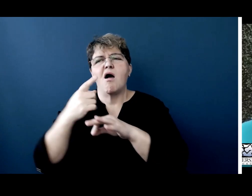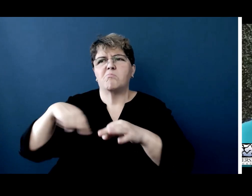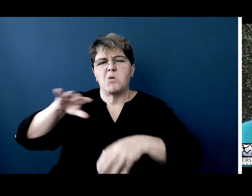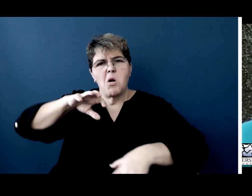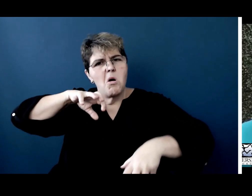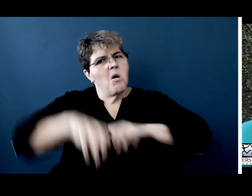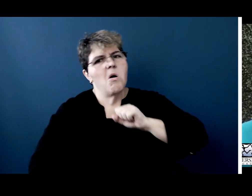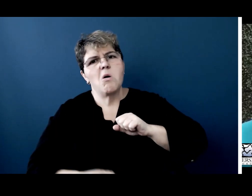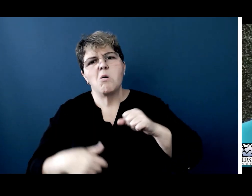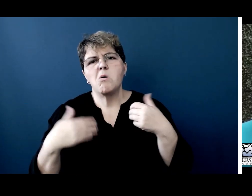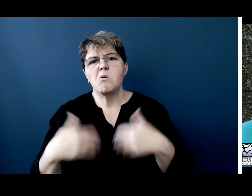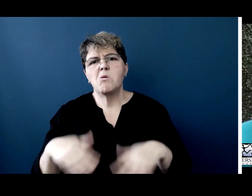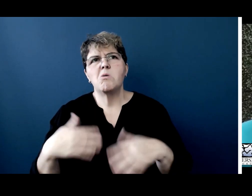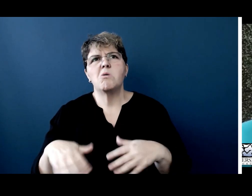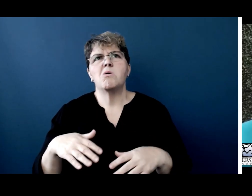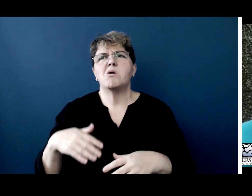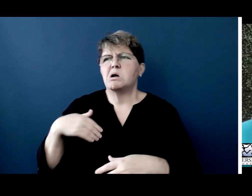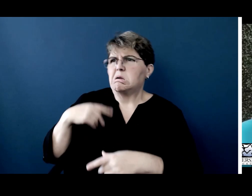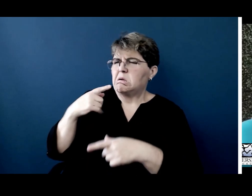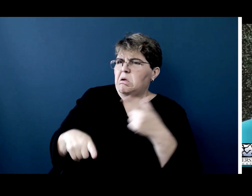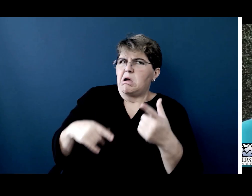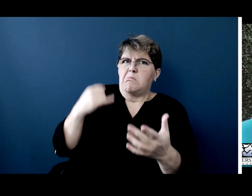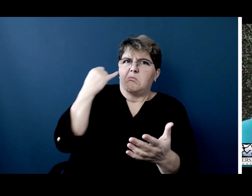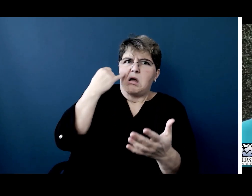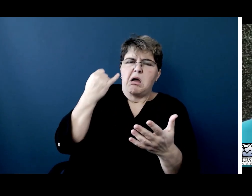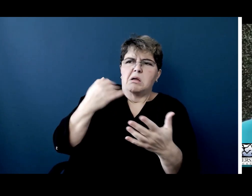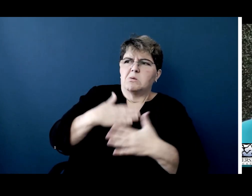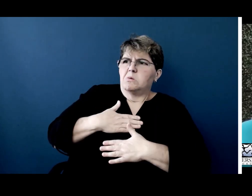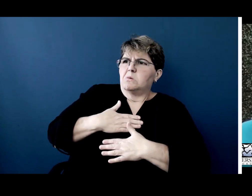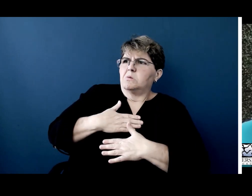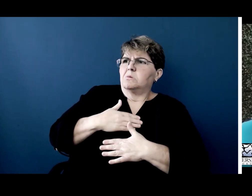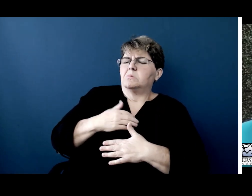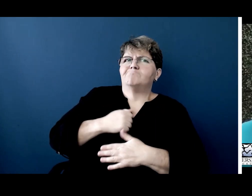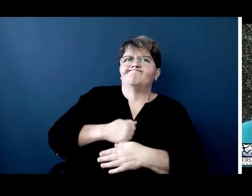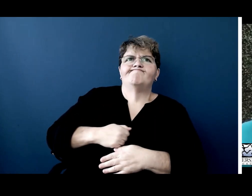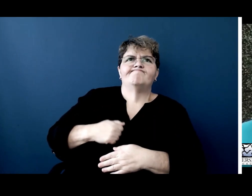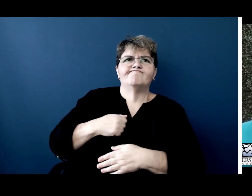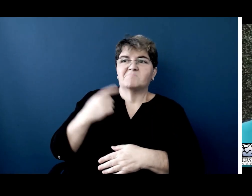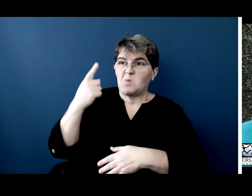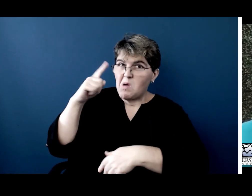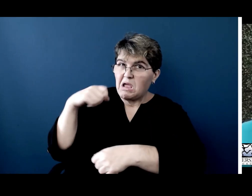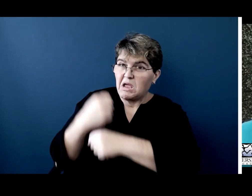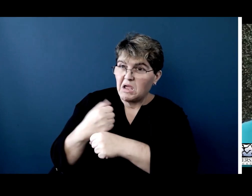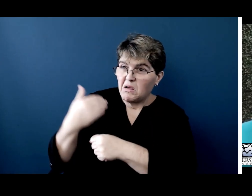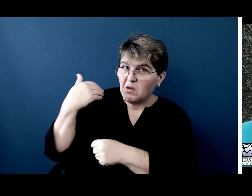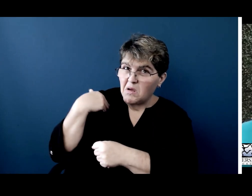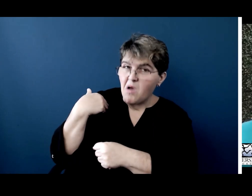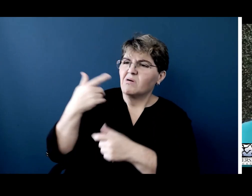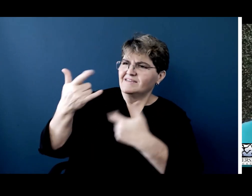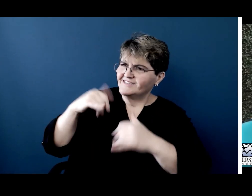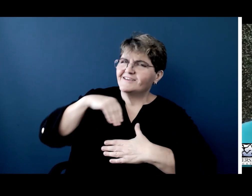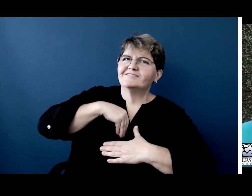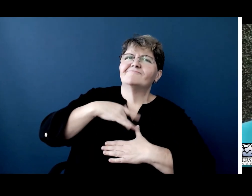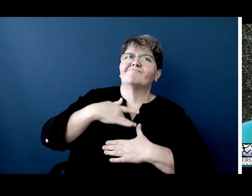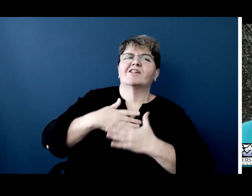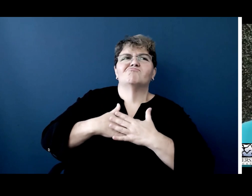but I know that it still weighs on you today, Yeah. right? Yeah. But back then, my mom was a